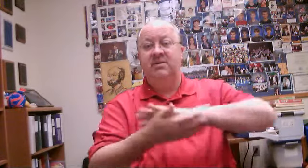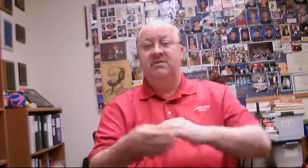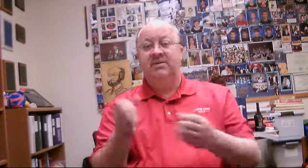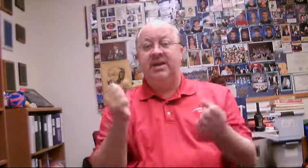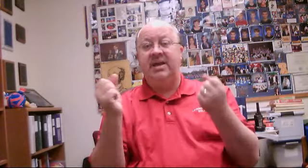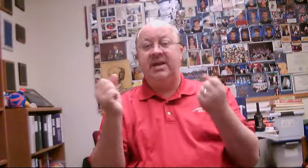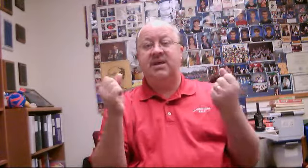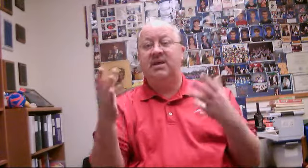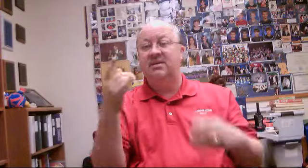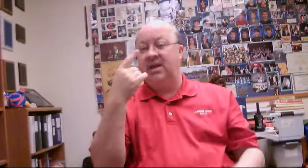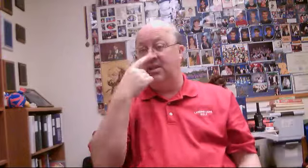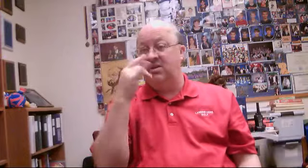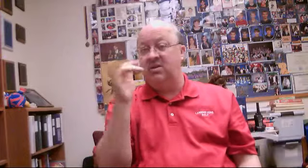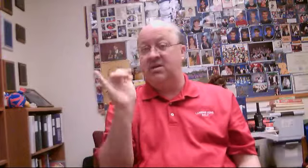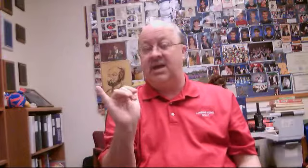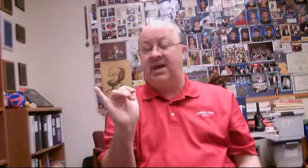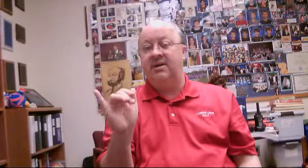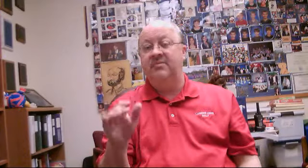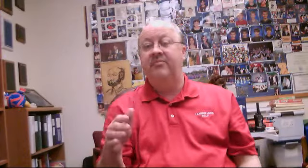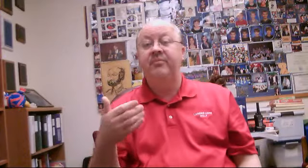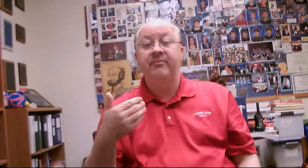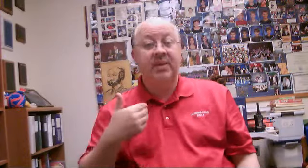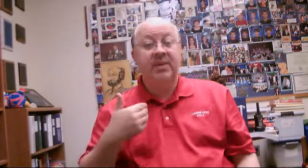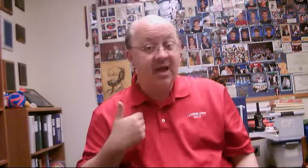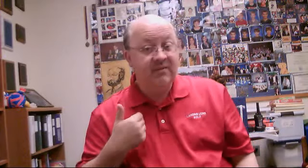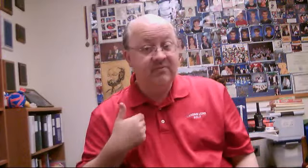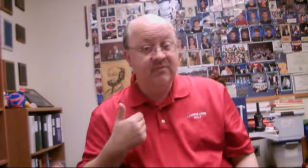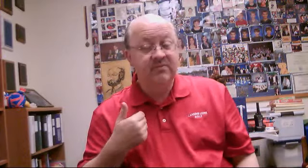the ASL and look like